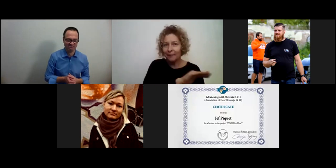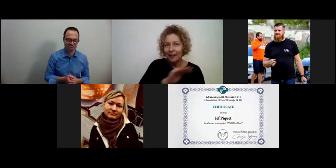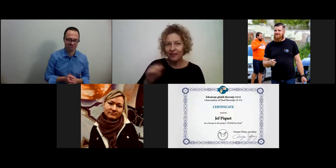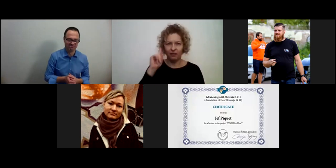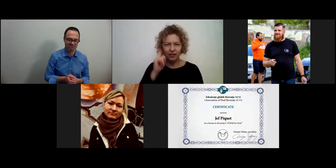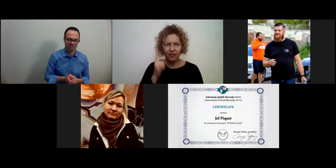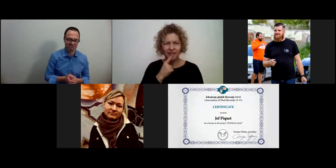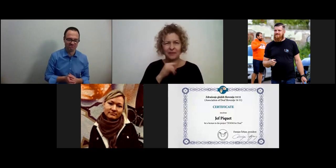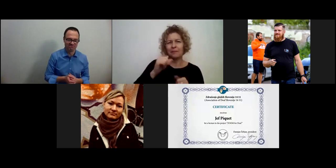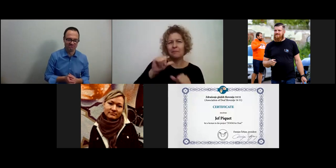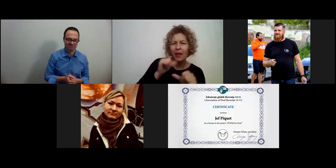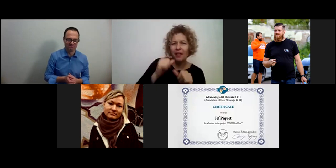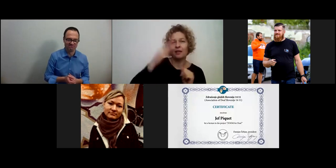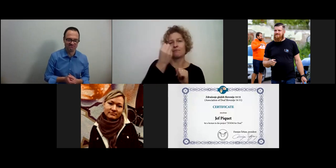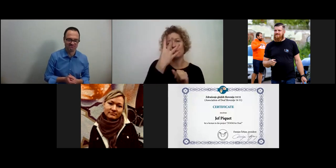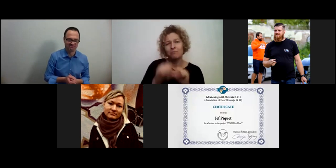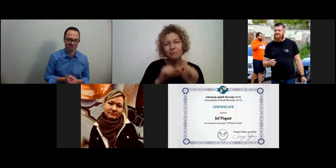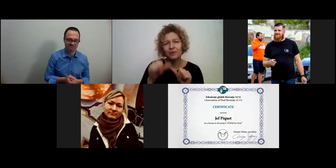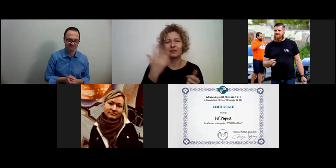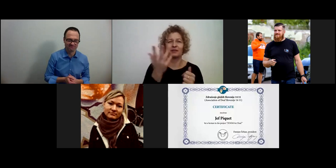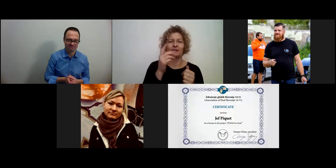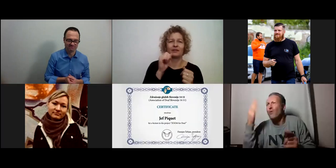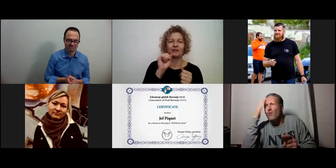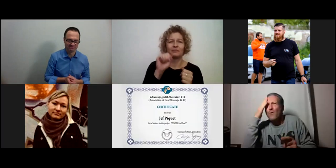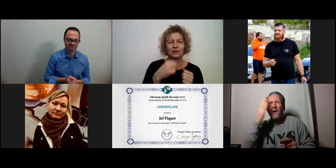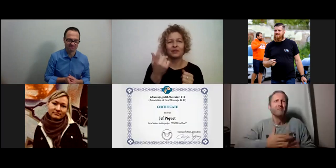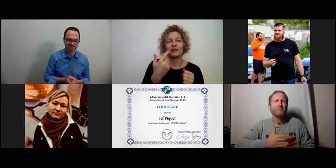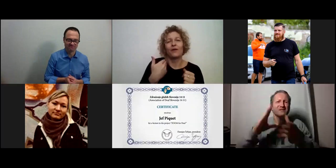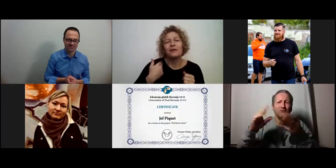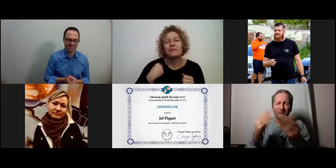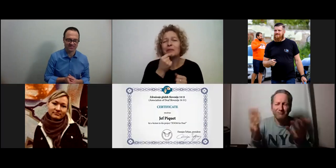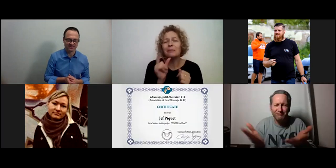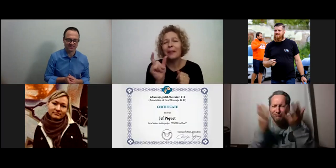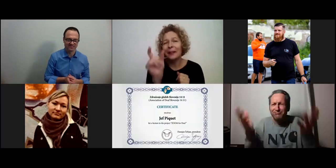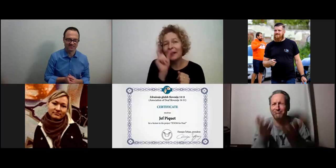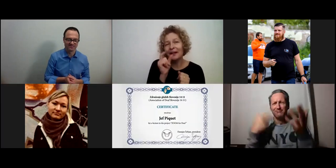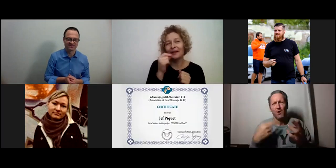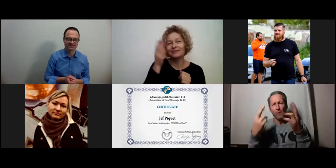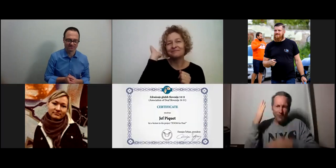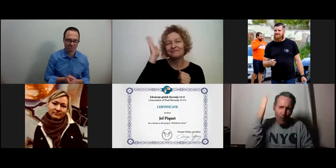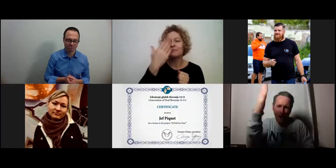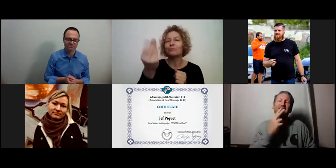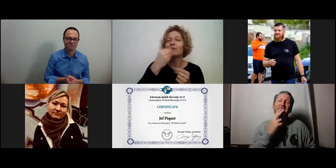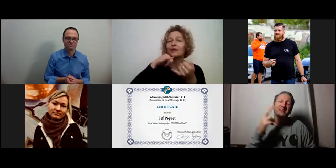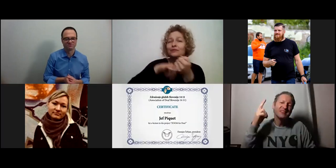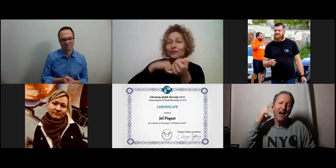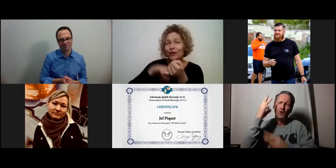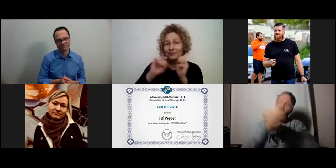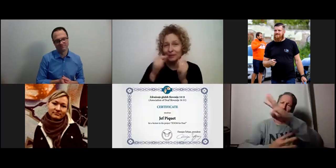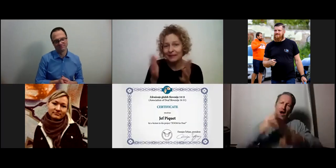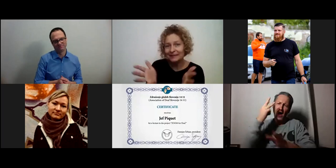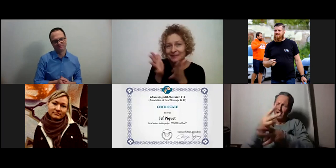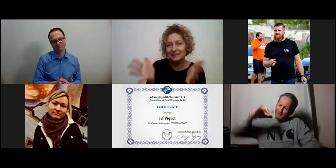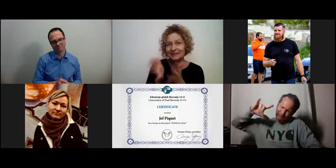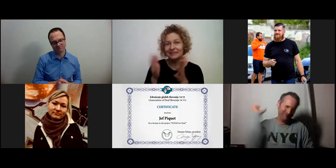some youth that are 10 or 15, maybe 10, 15 minutes, maybe they can show a story. It